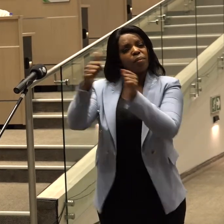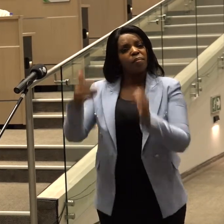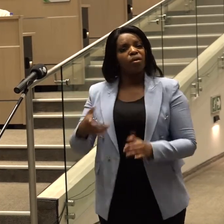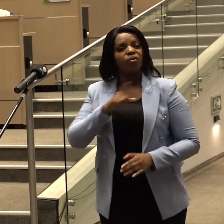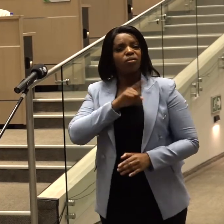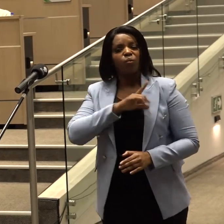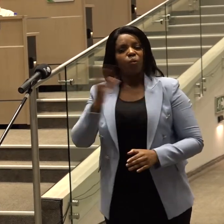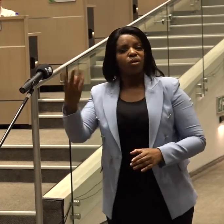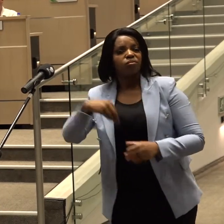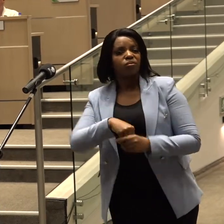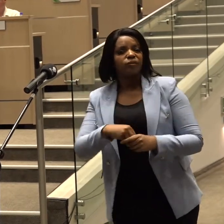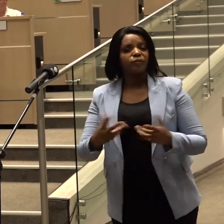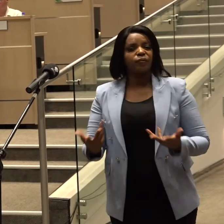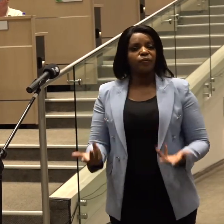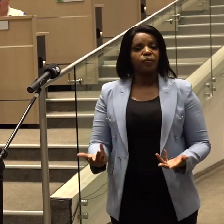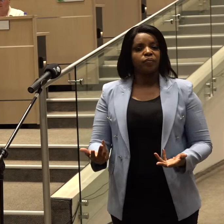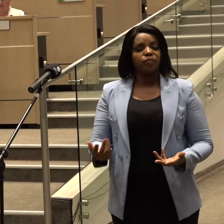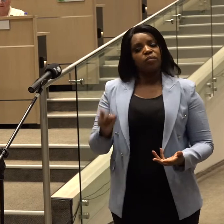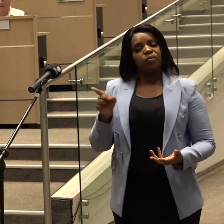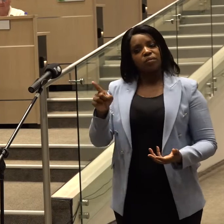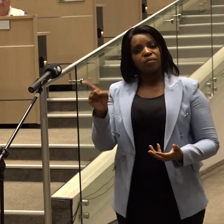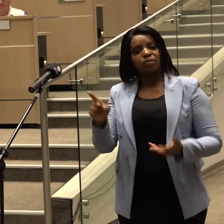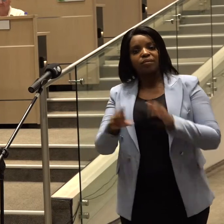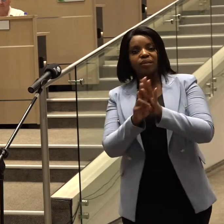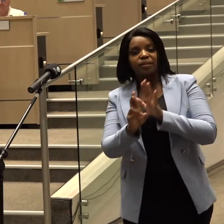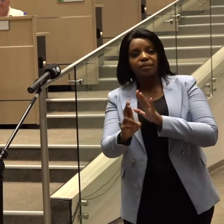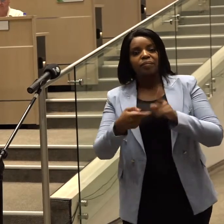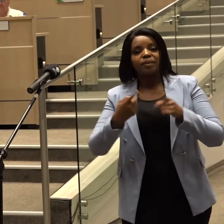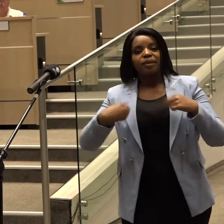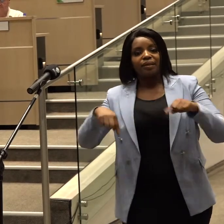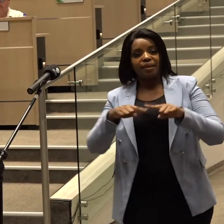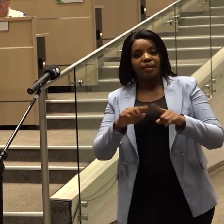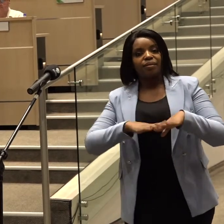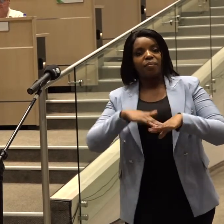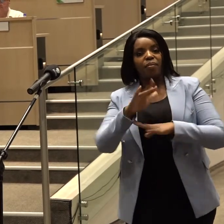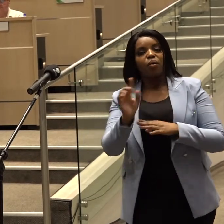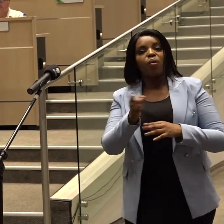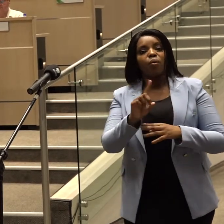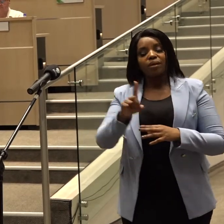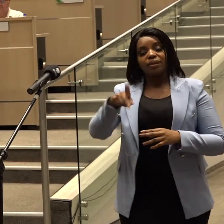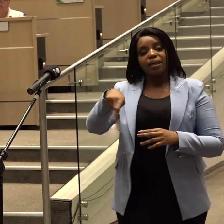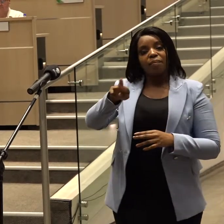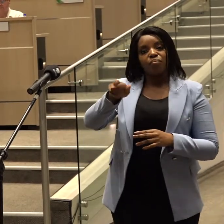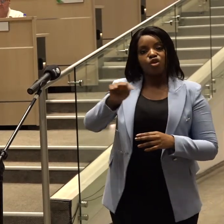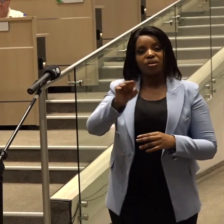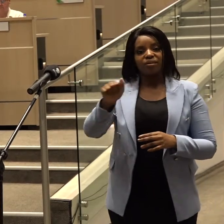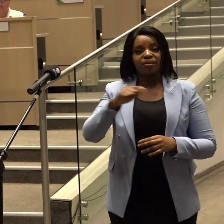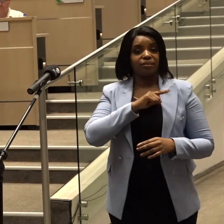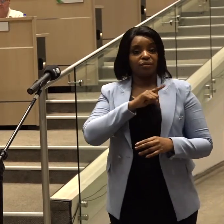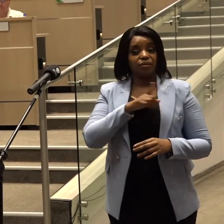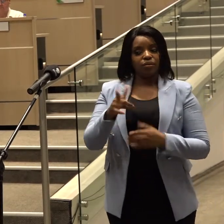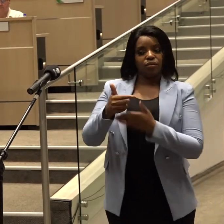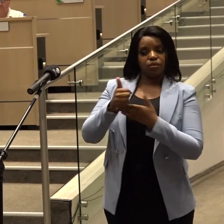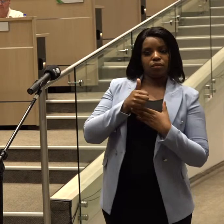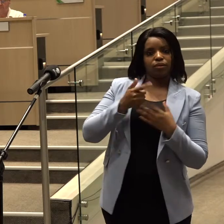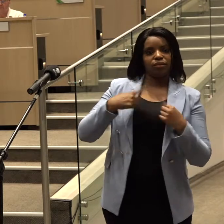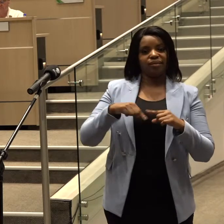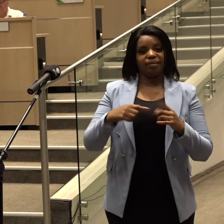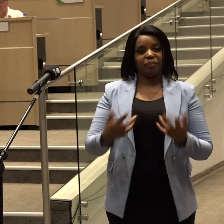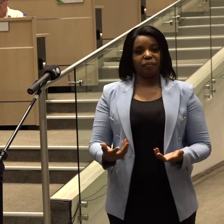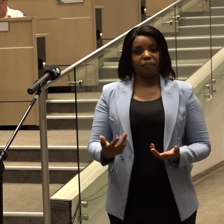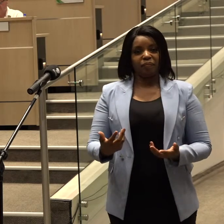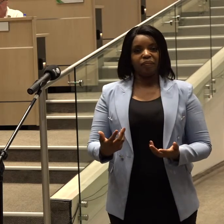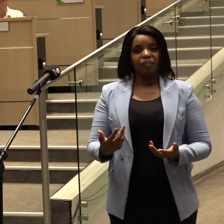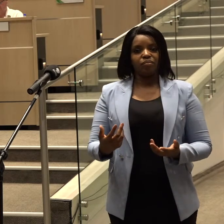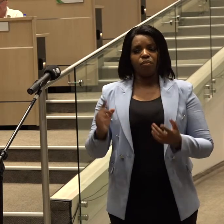that will be representing us as the community members particularly Plaza you know because they will be able to assist you and not only President even the Department